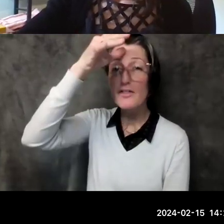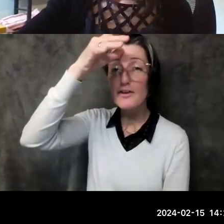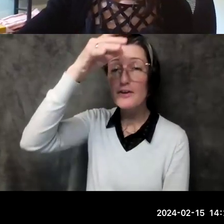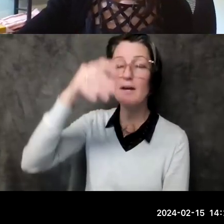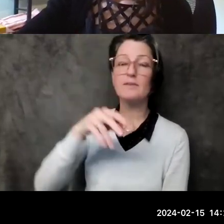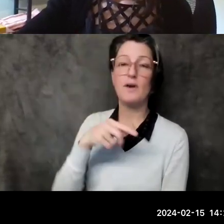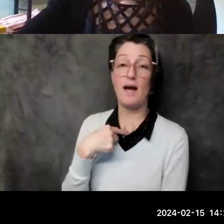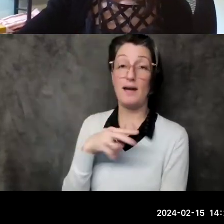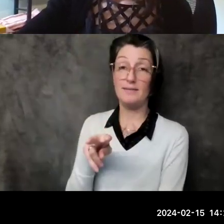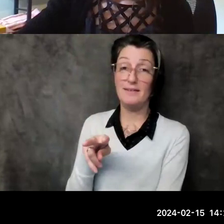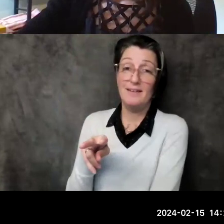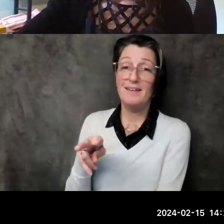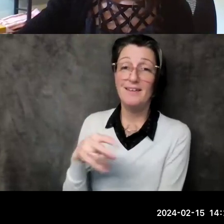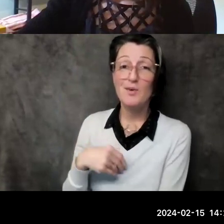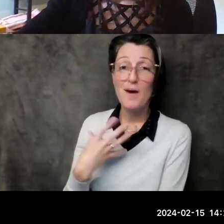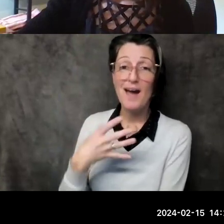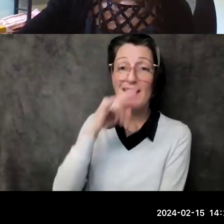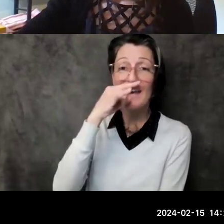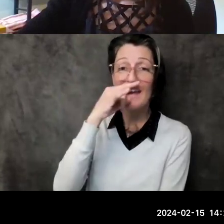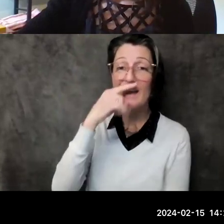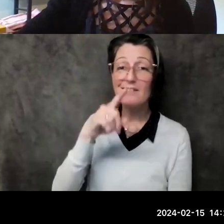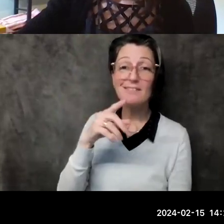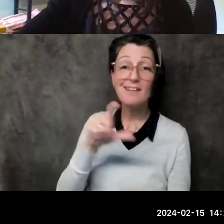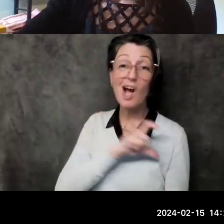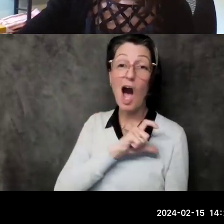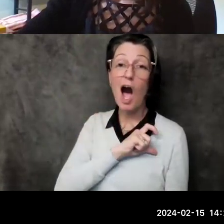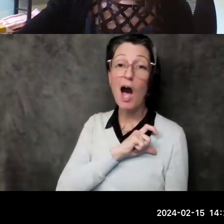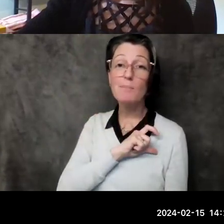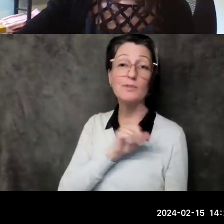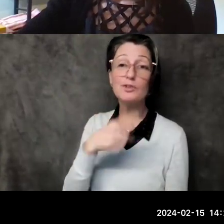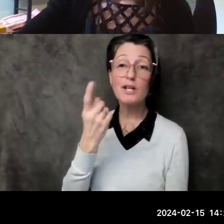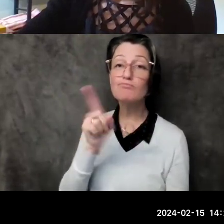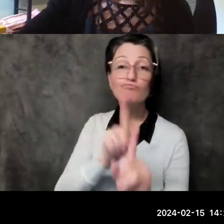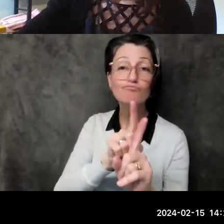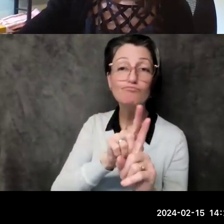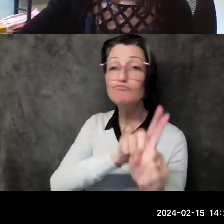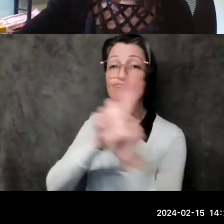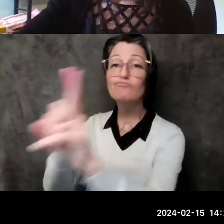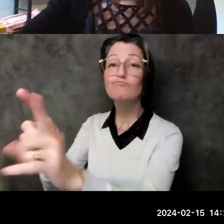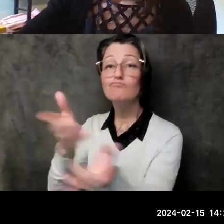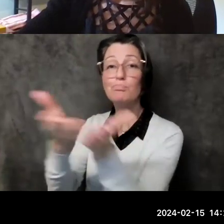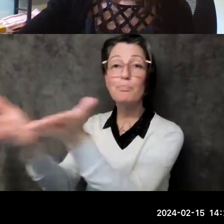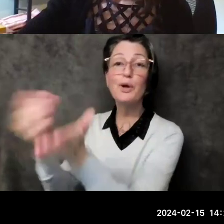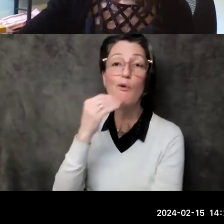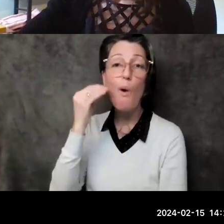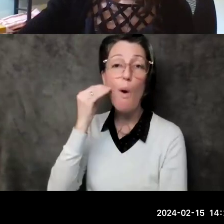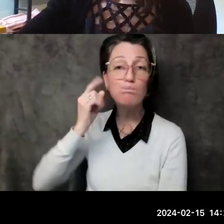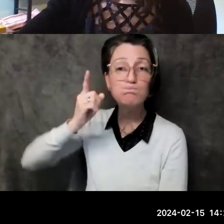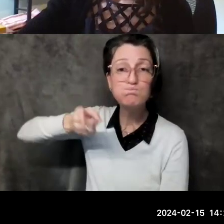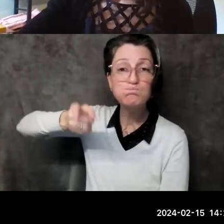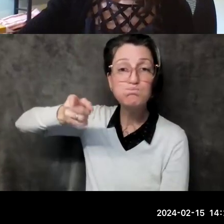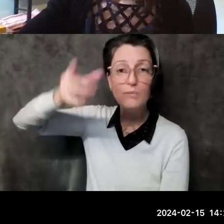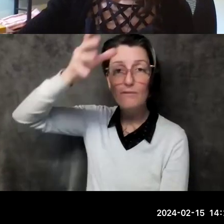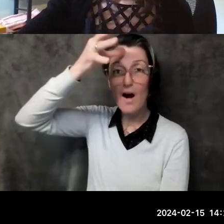So just the level of the disconnect of privilege and what somebody as a young teenager